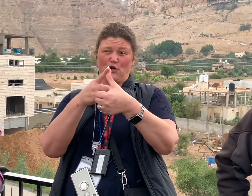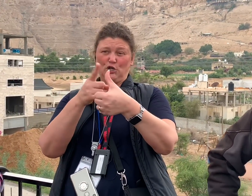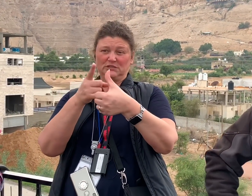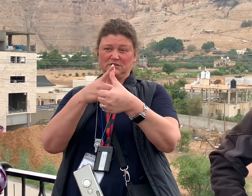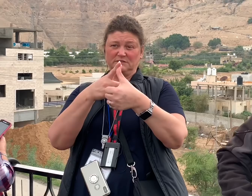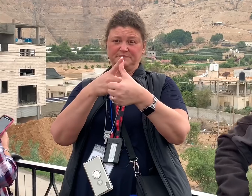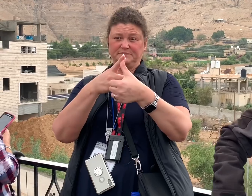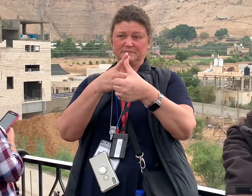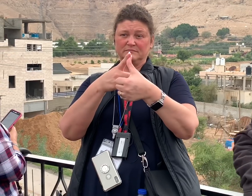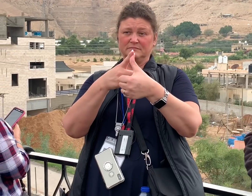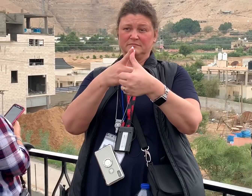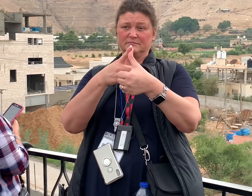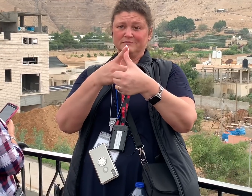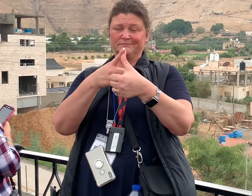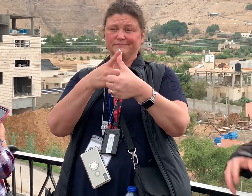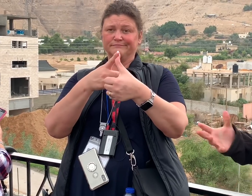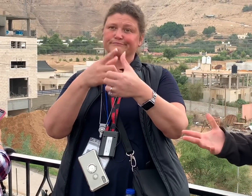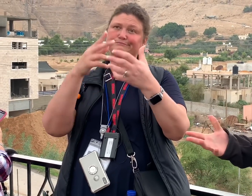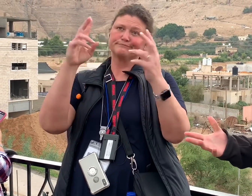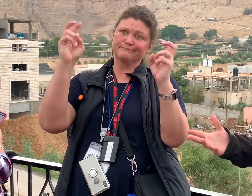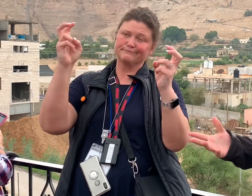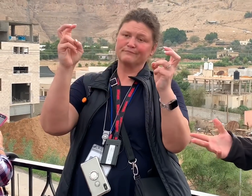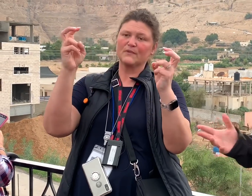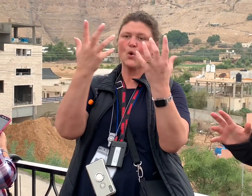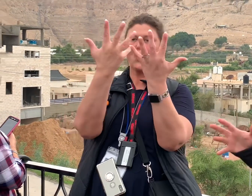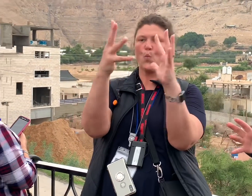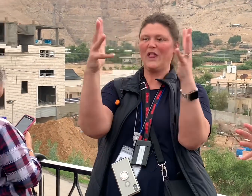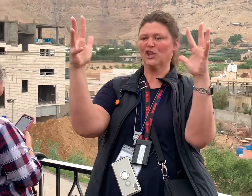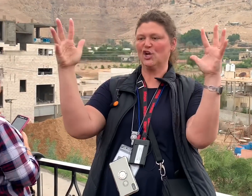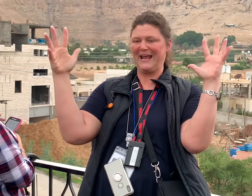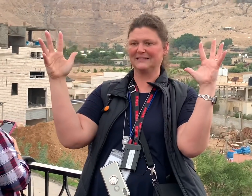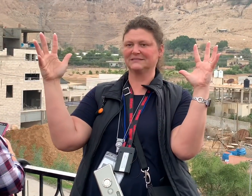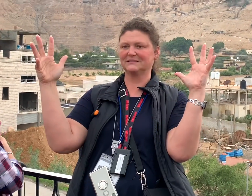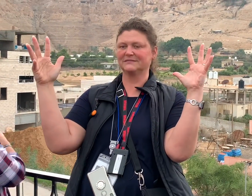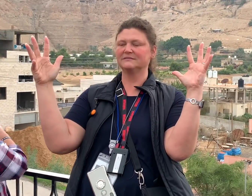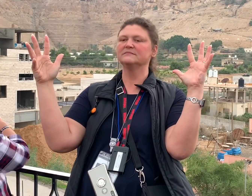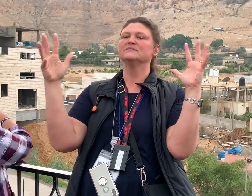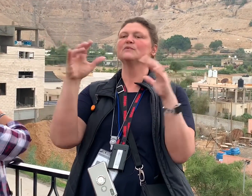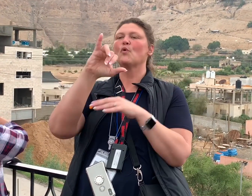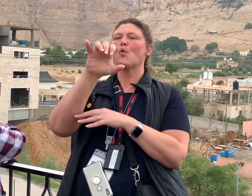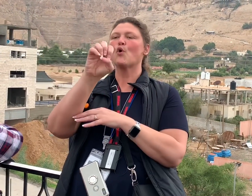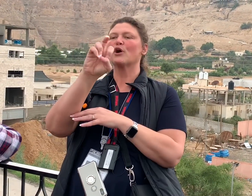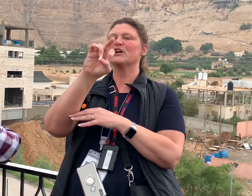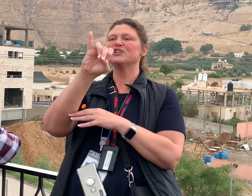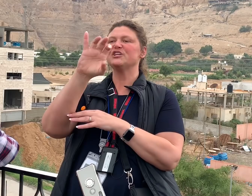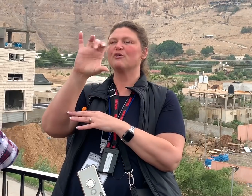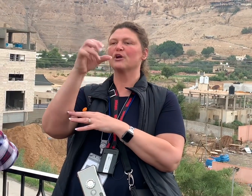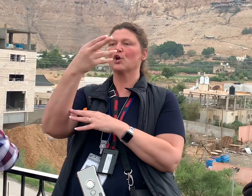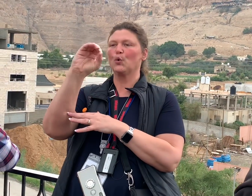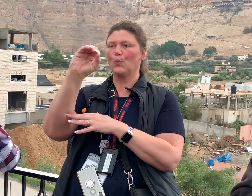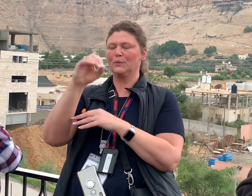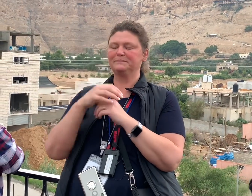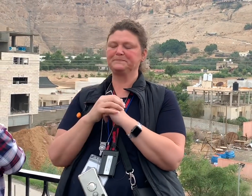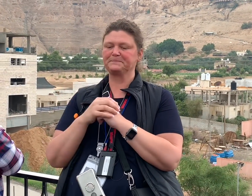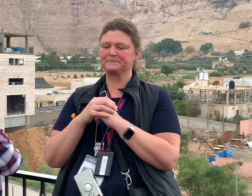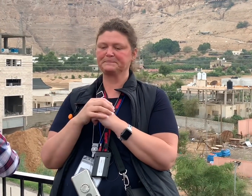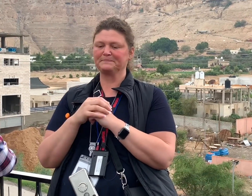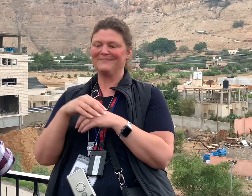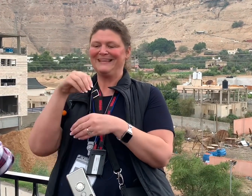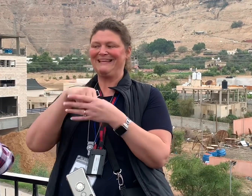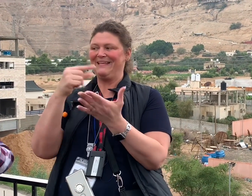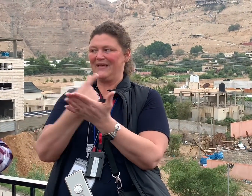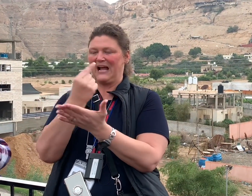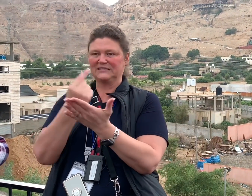the first reference of Jericho, or the wilderness, in the Bible, in the